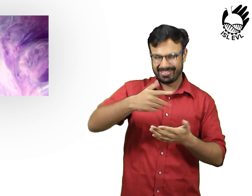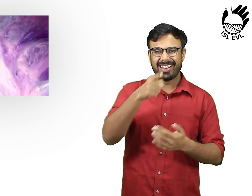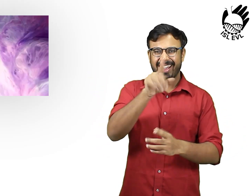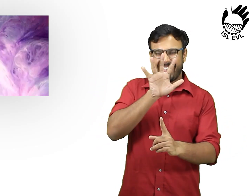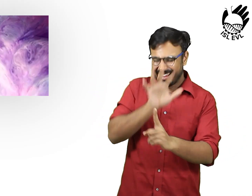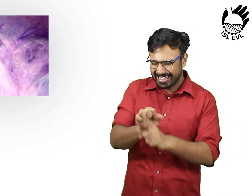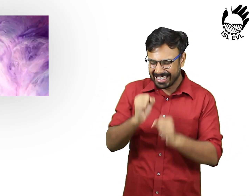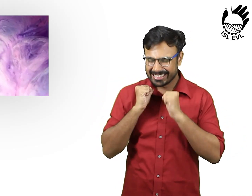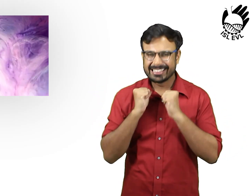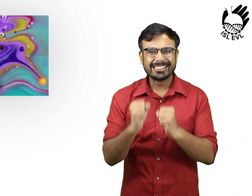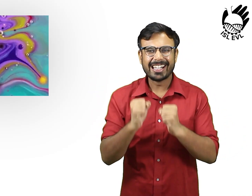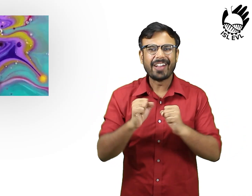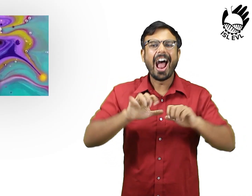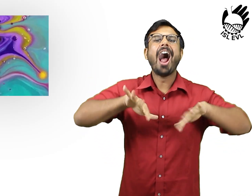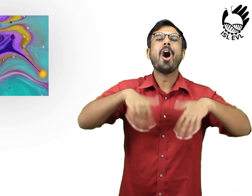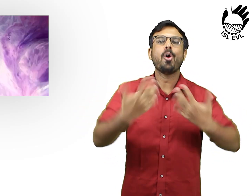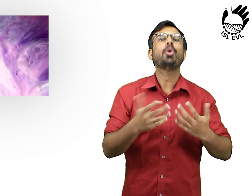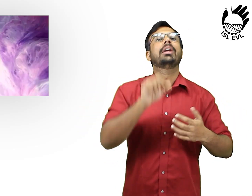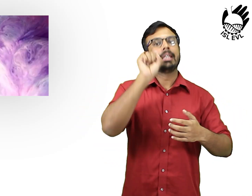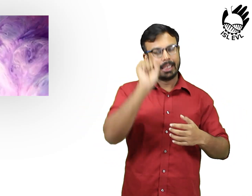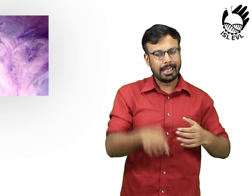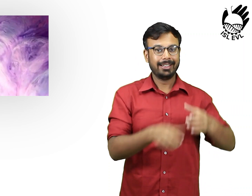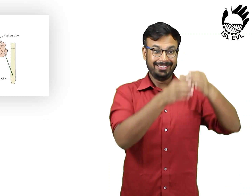Paper chromatography is a method of separating mixtures